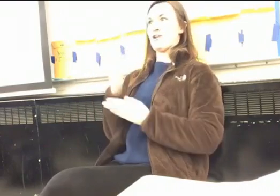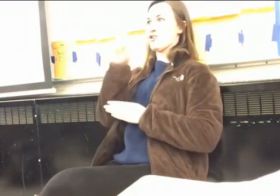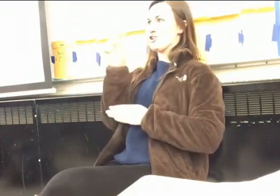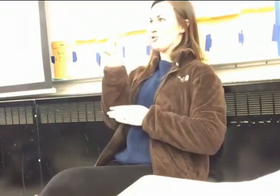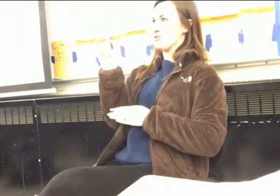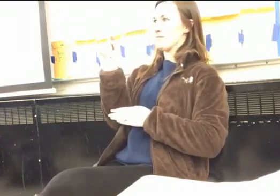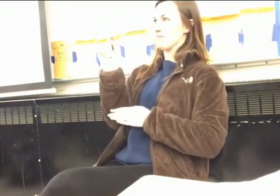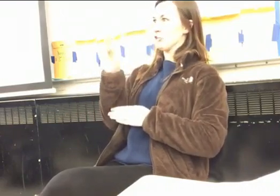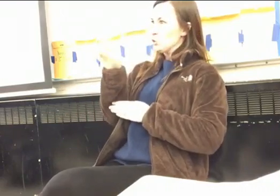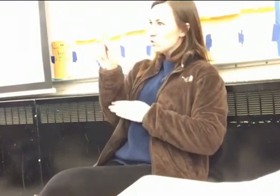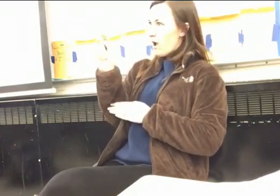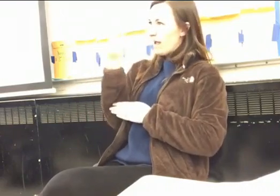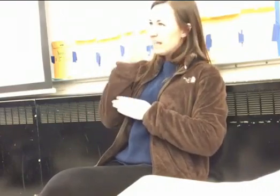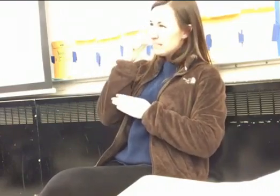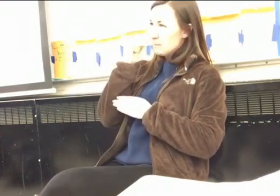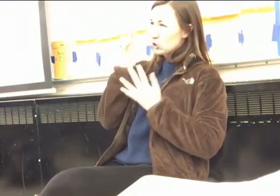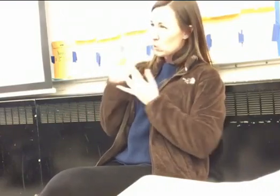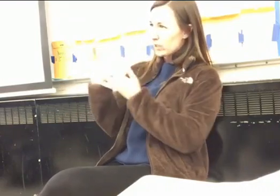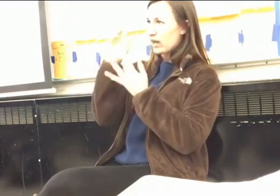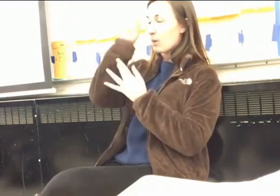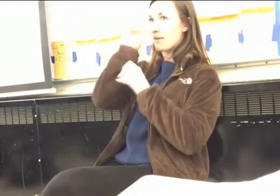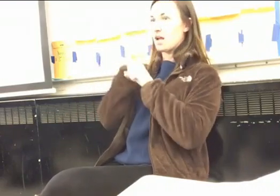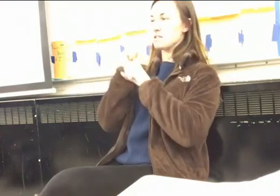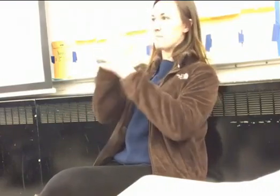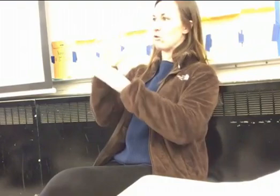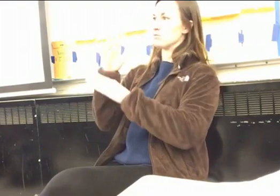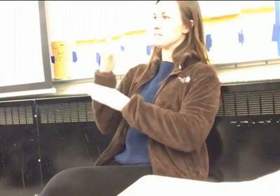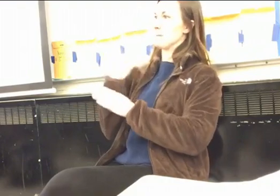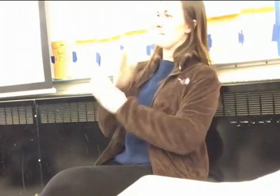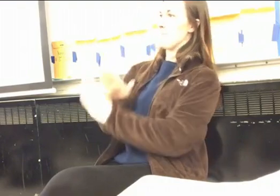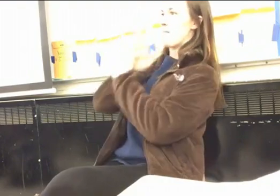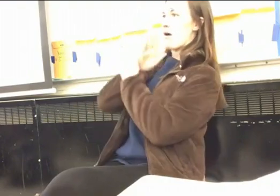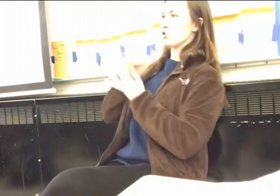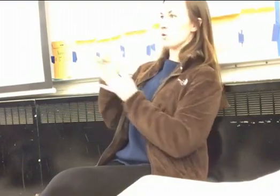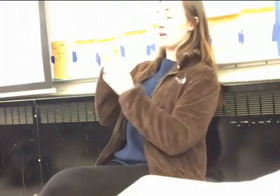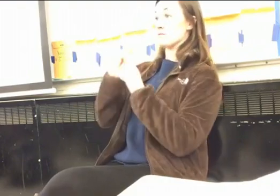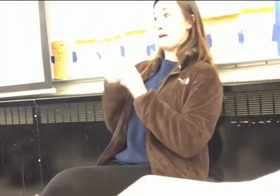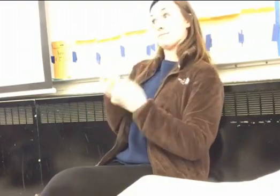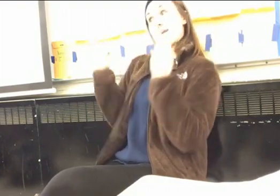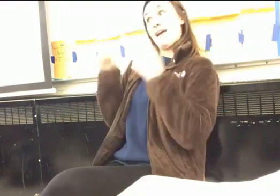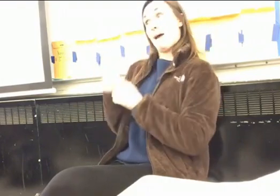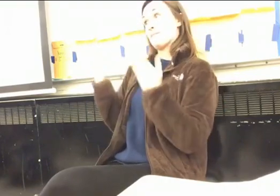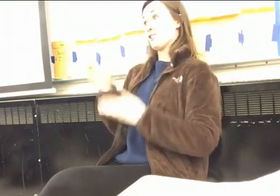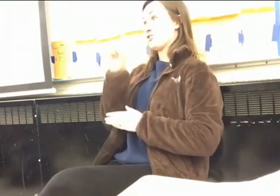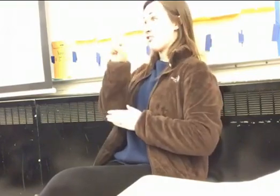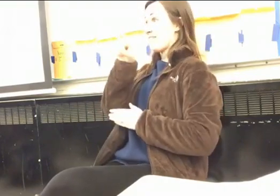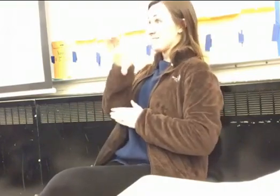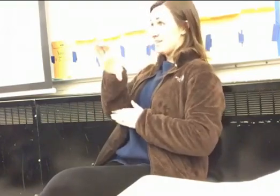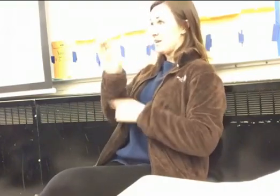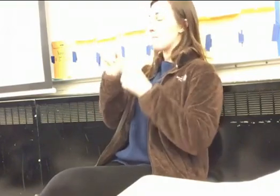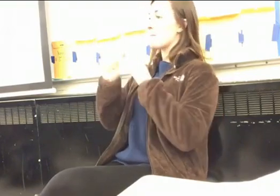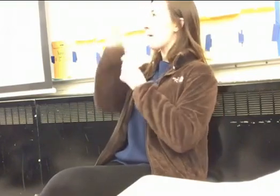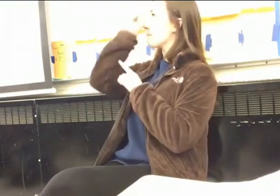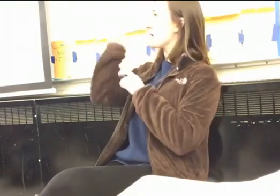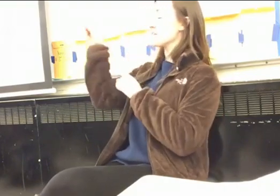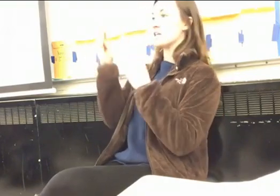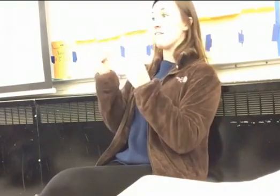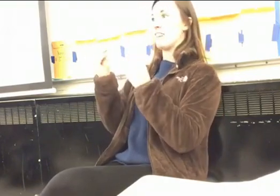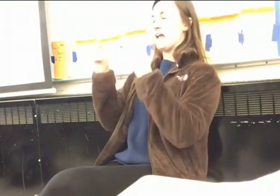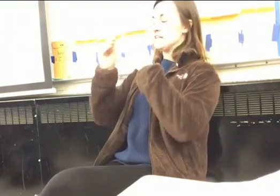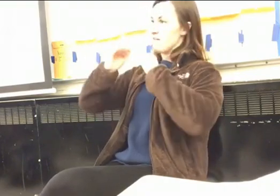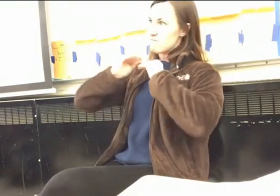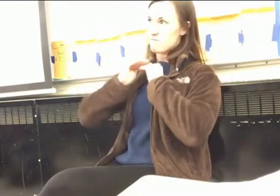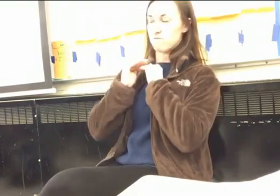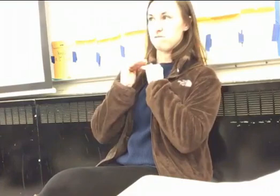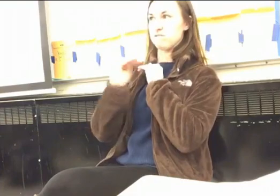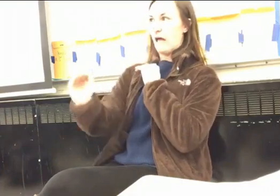almost impossible to create a tornado with mountains, but hey, Salt Lake City did it. And so what happened is that this area right here is going to